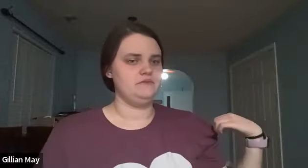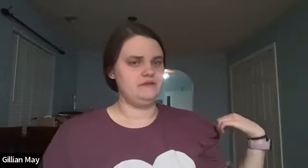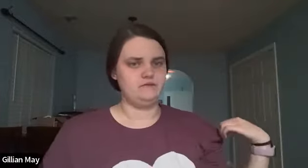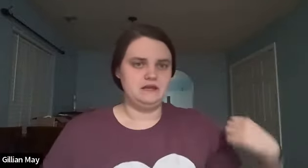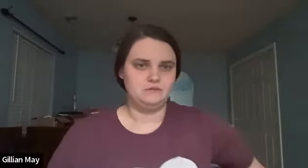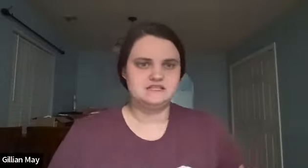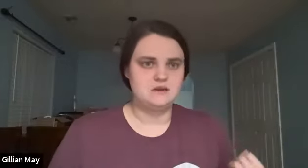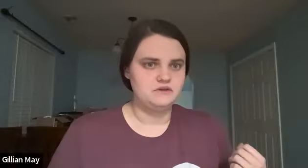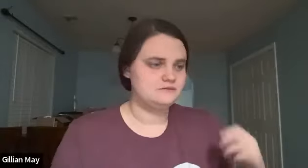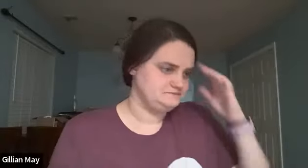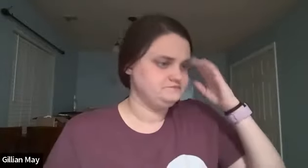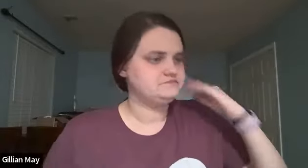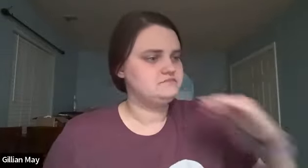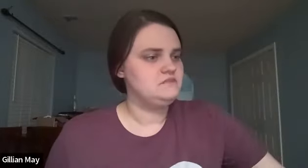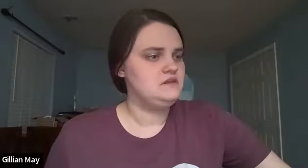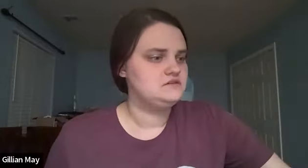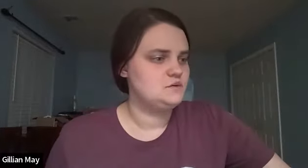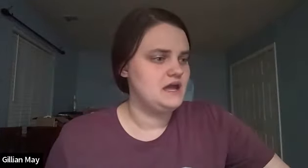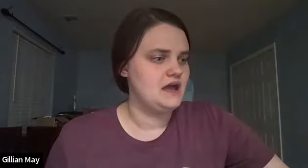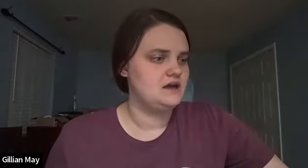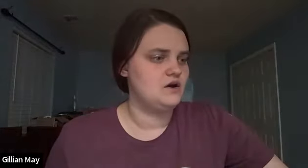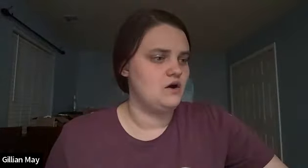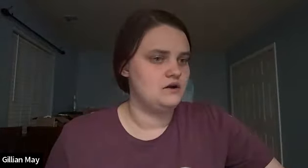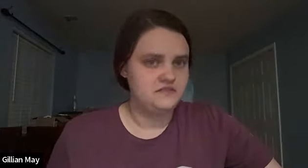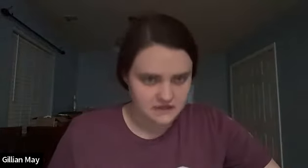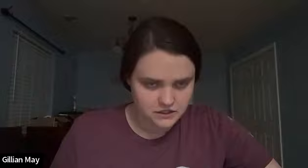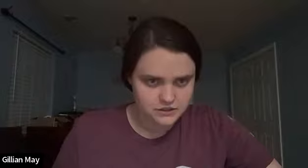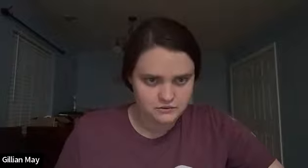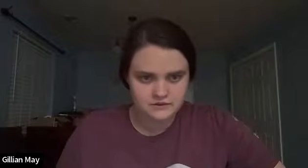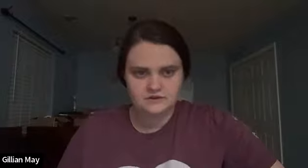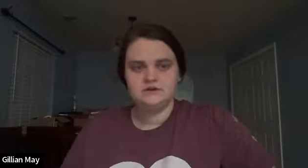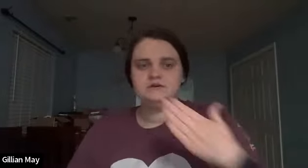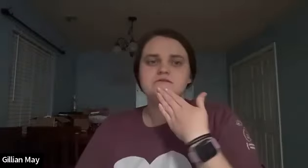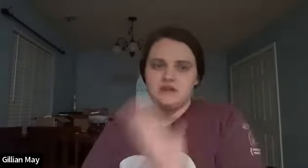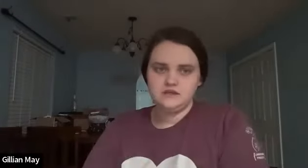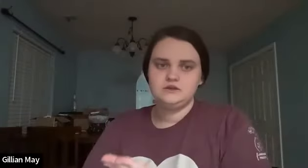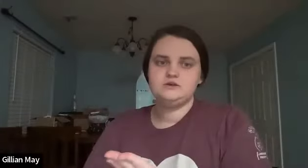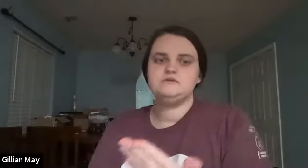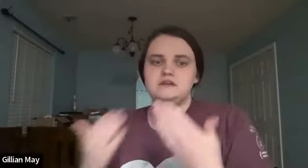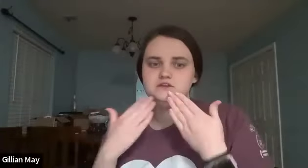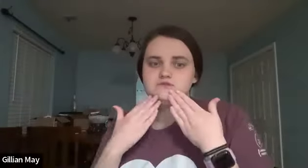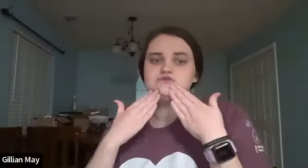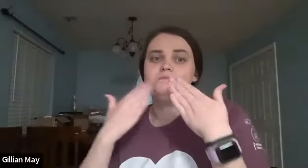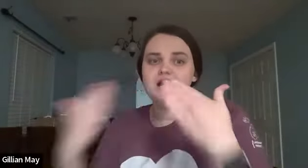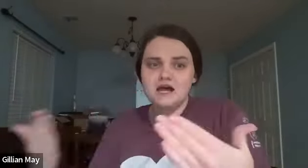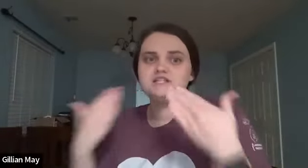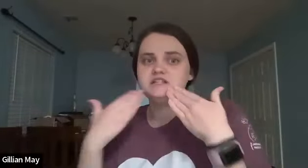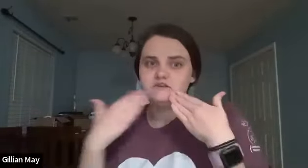then the random ones that came with it. So we had our thank you. Thank you. Thank you so much. Thank you. Thank